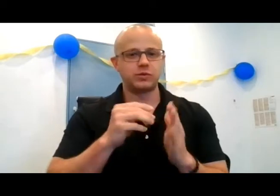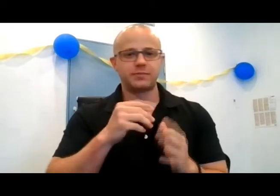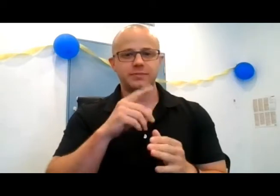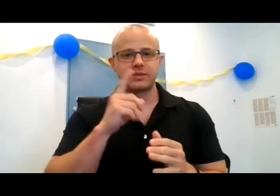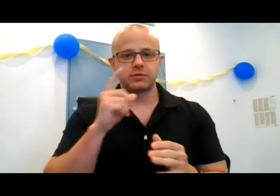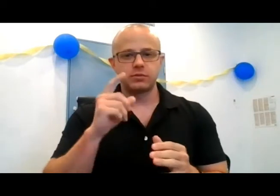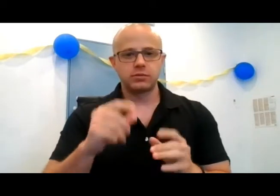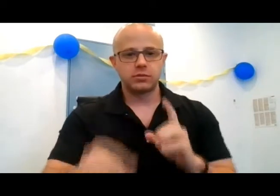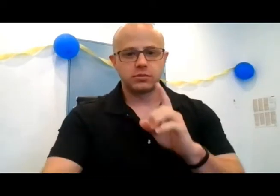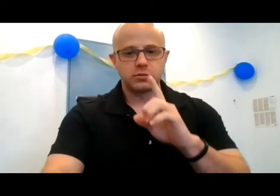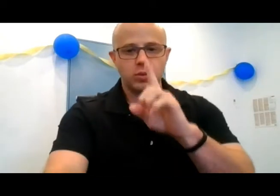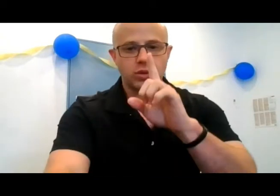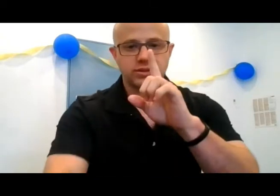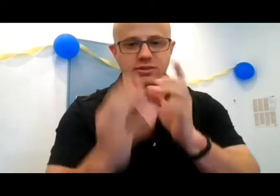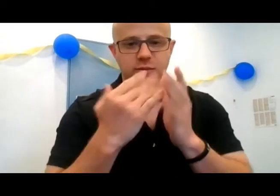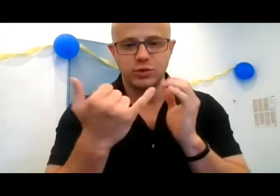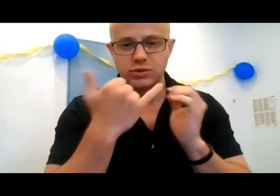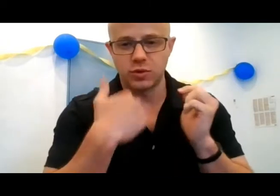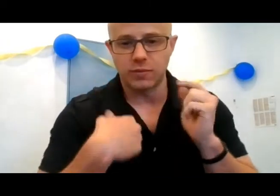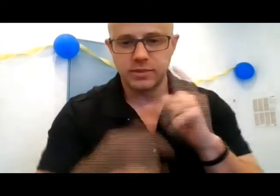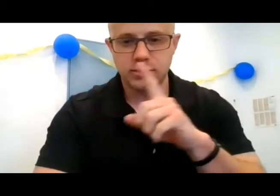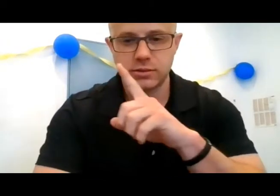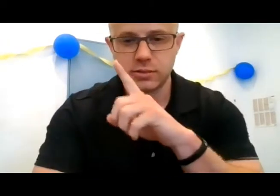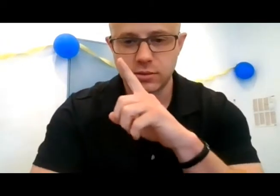I want to go back and review.